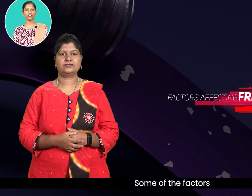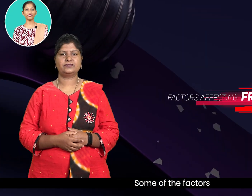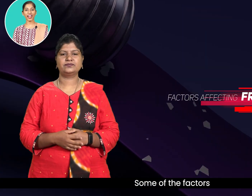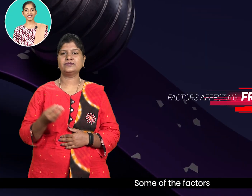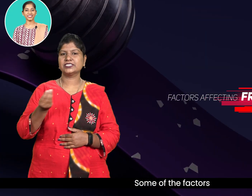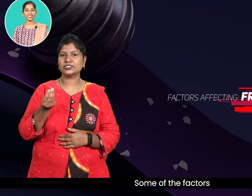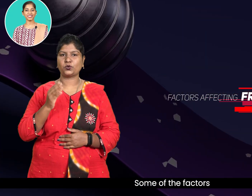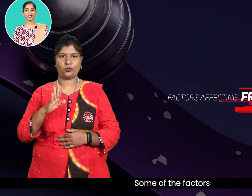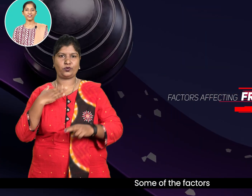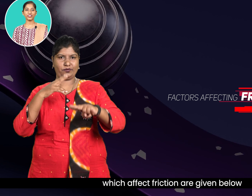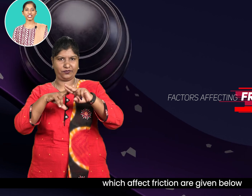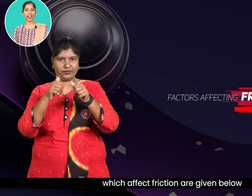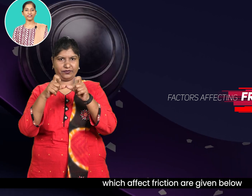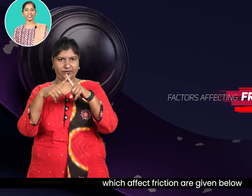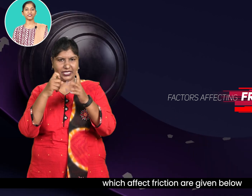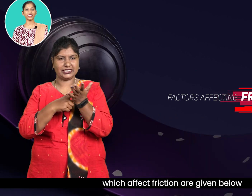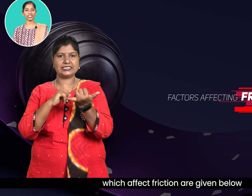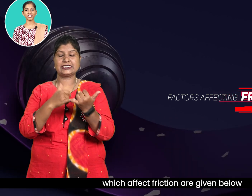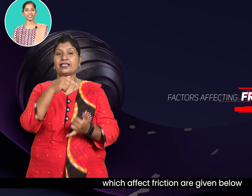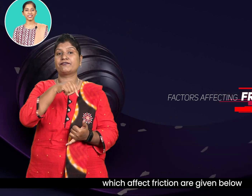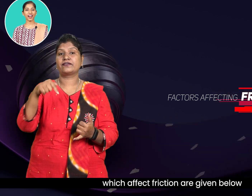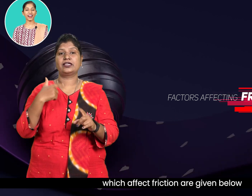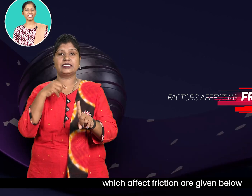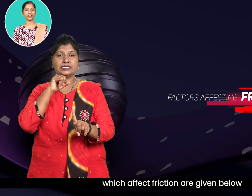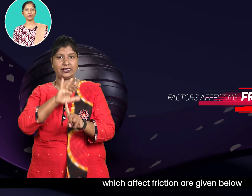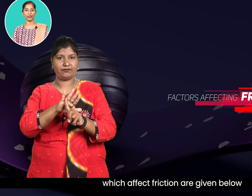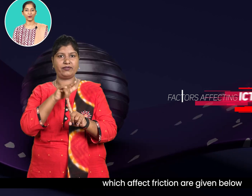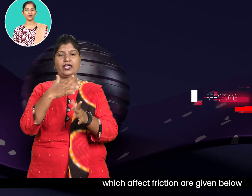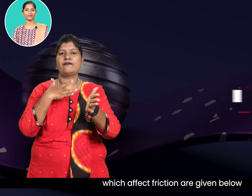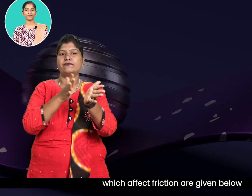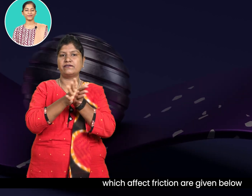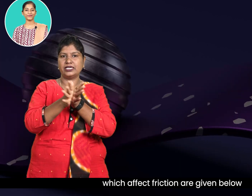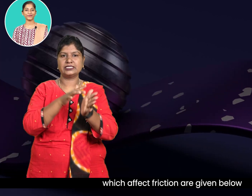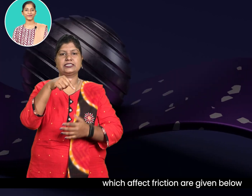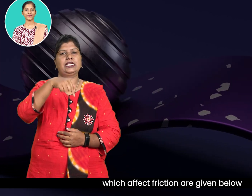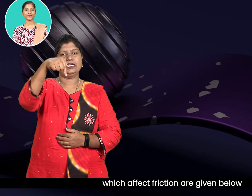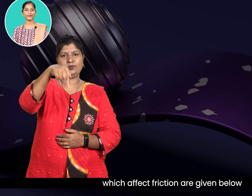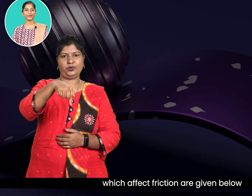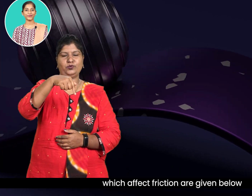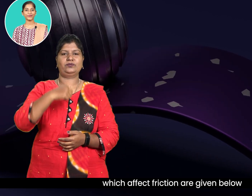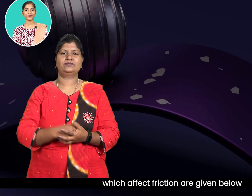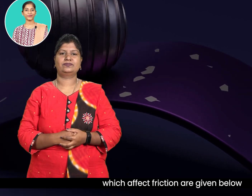Some of the factors which affect friction are given below.